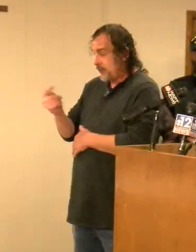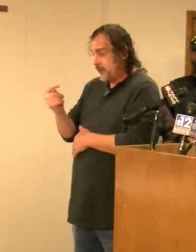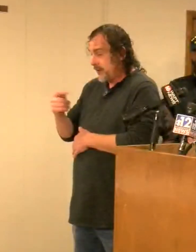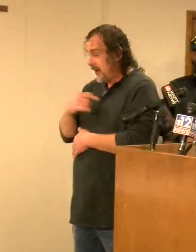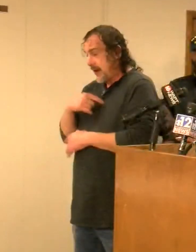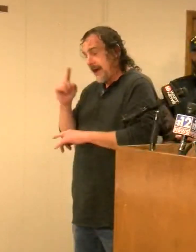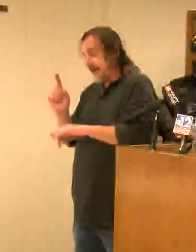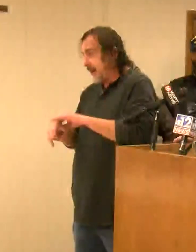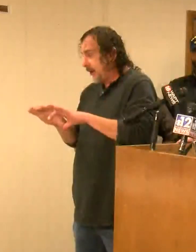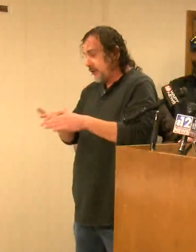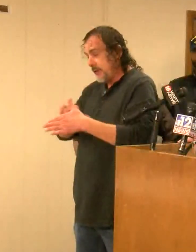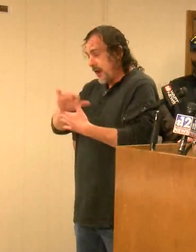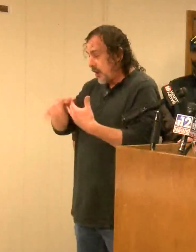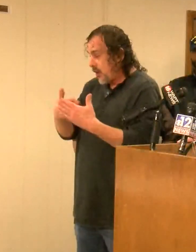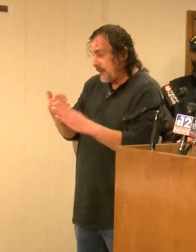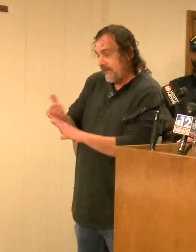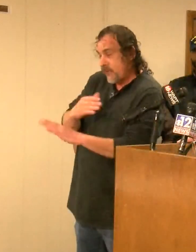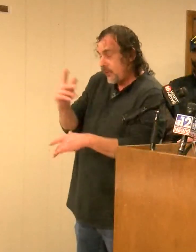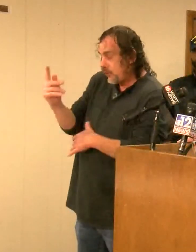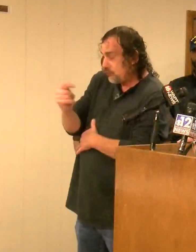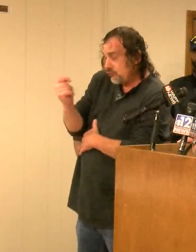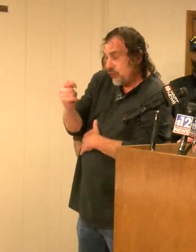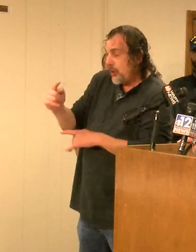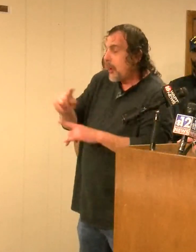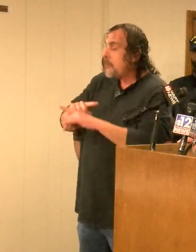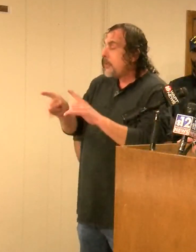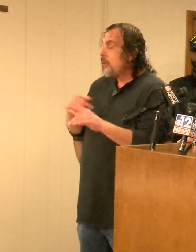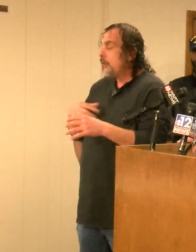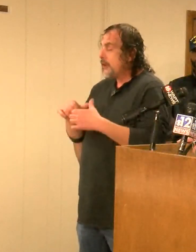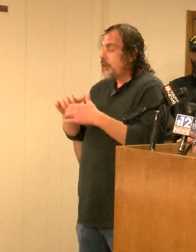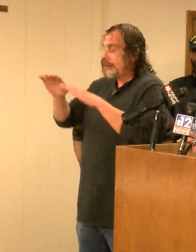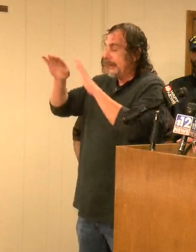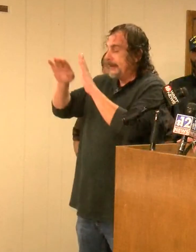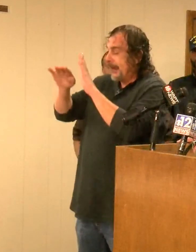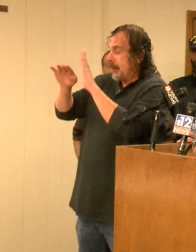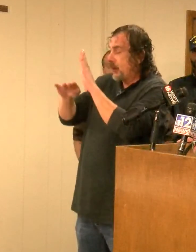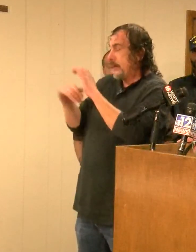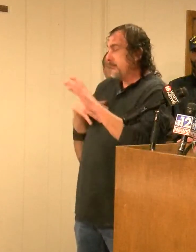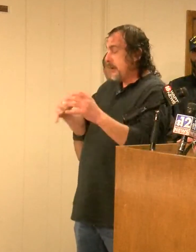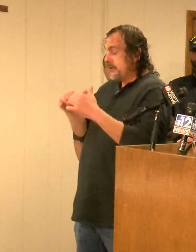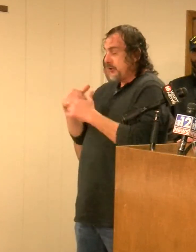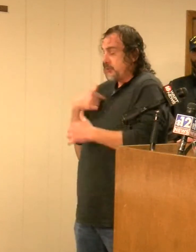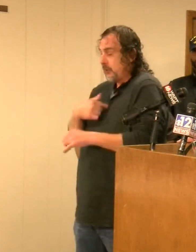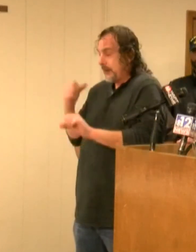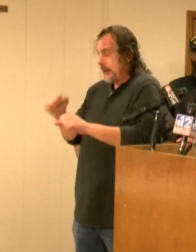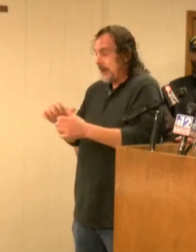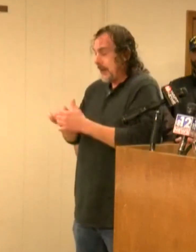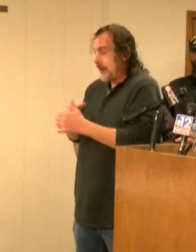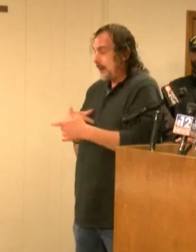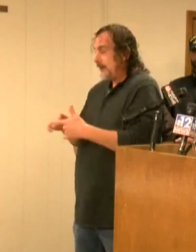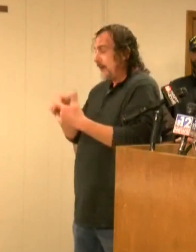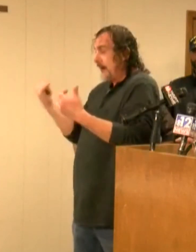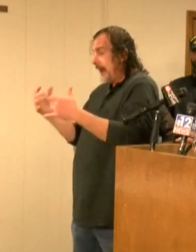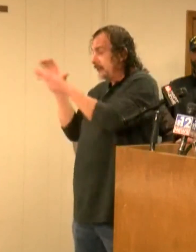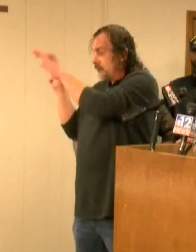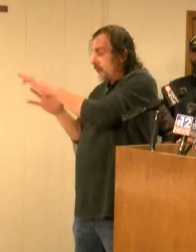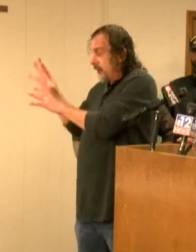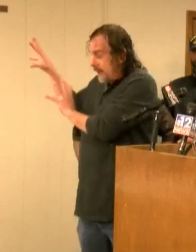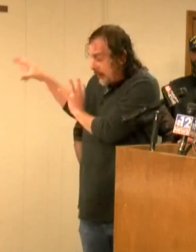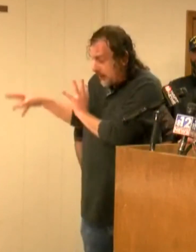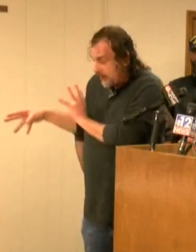able to do it by Tuesday. But we're going to get it down as far as we can, and that gives us the capability to handle the next storm that's